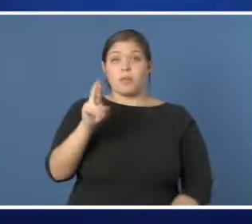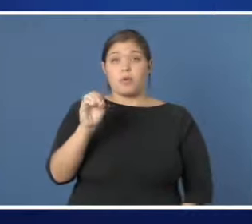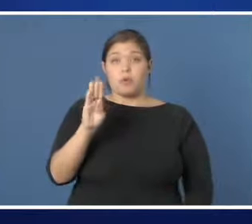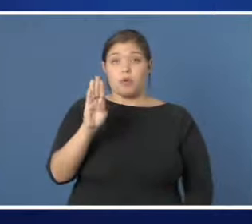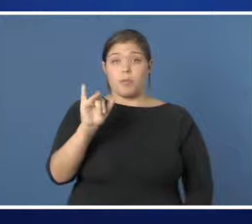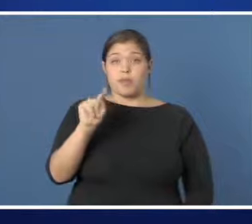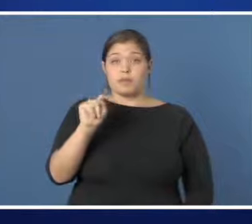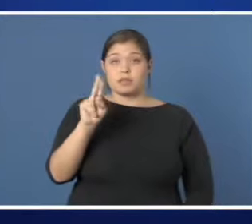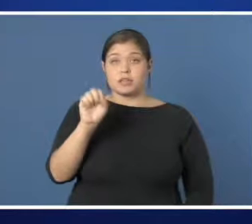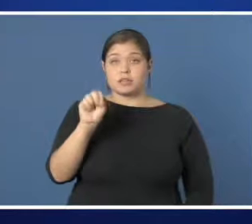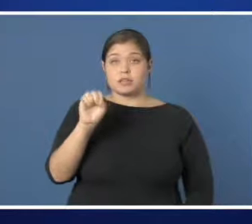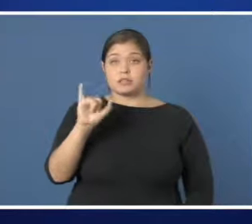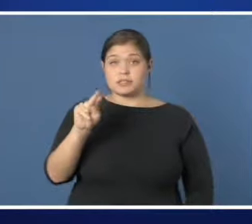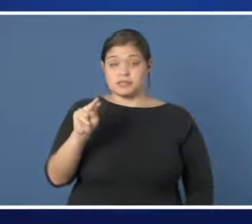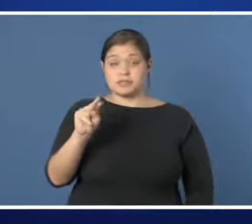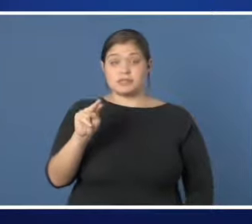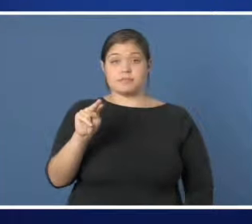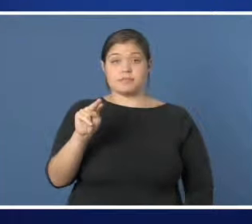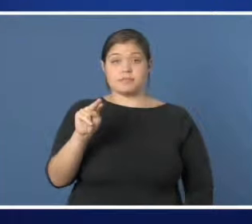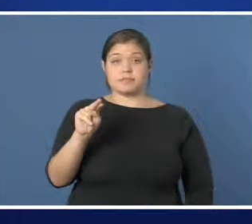Robitussin,